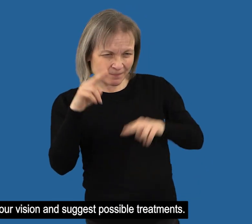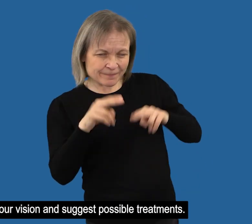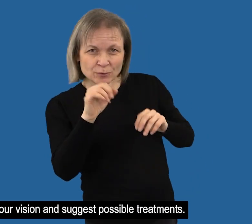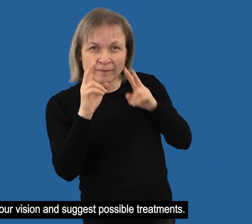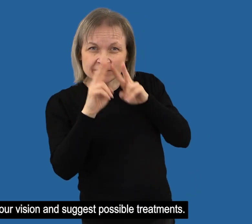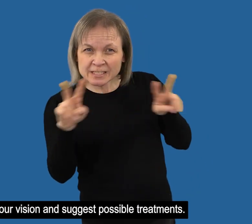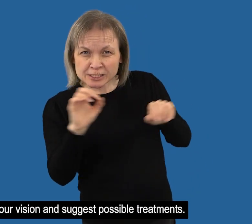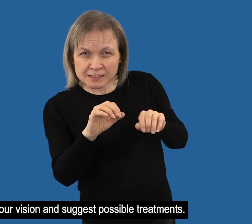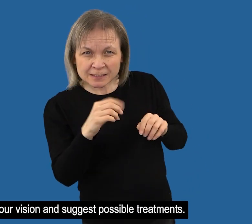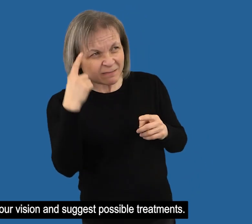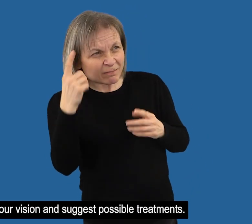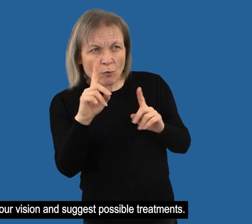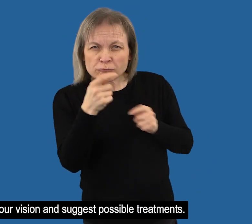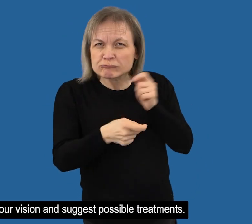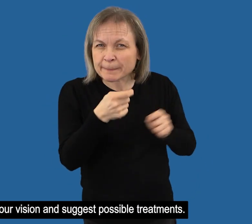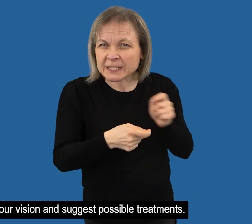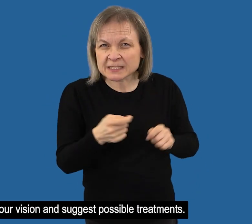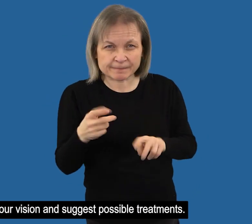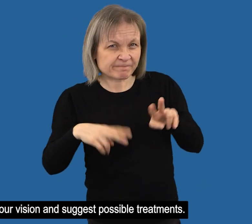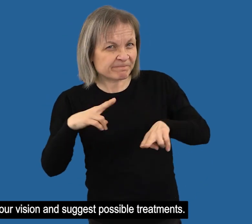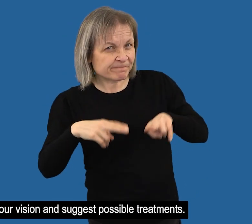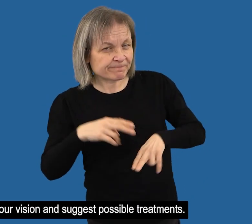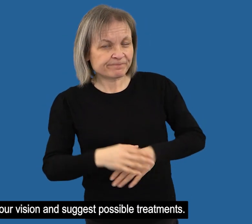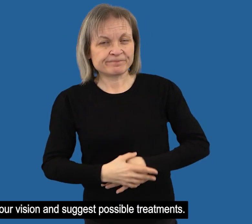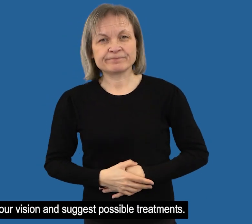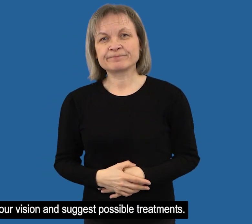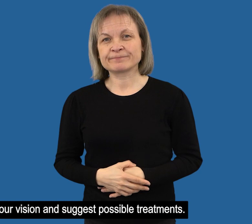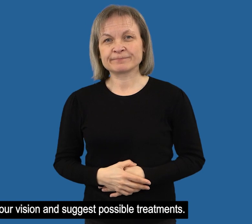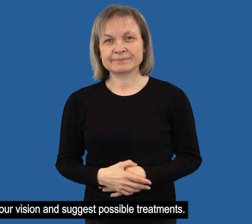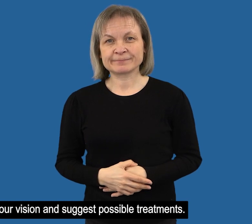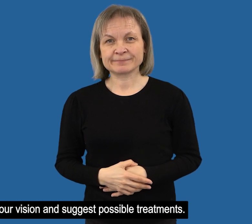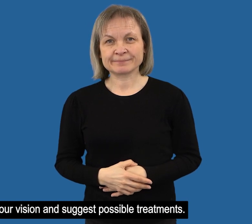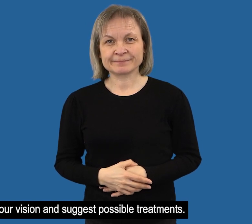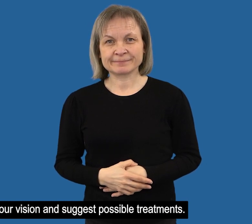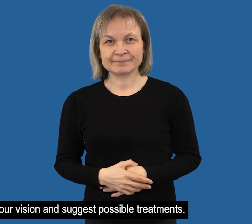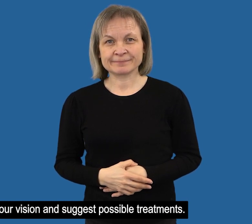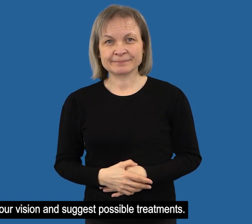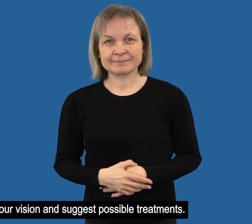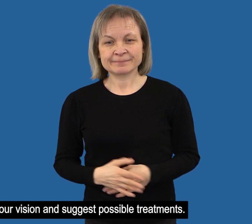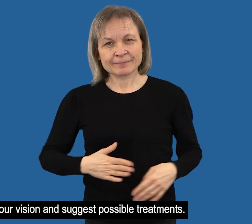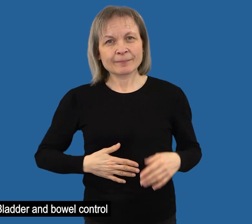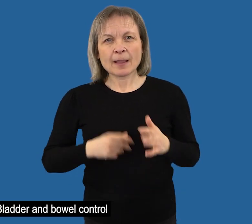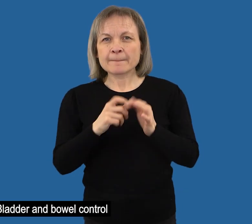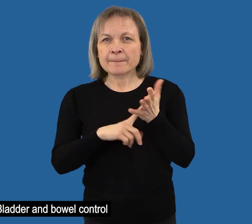specialist. They can assess your vision and suggest possible treatments.